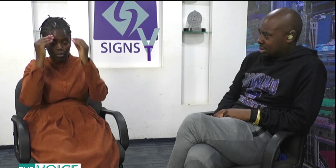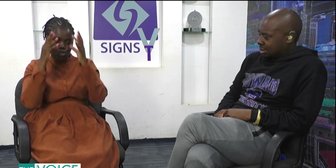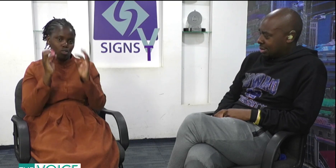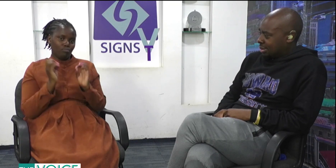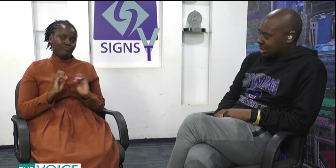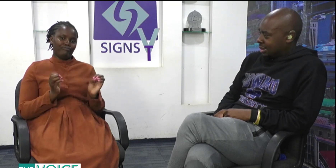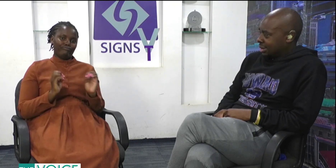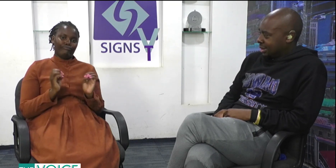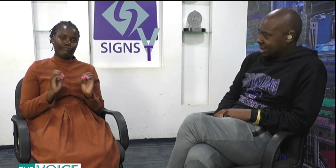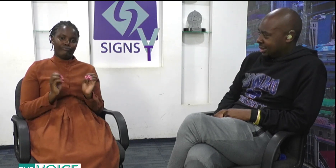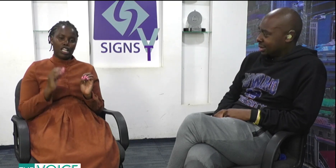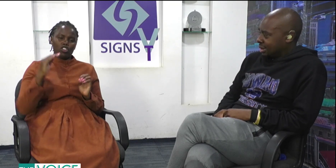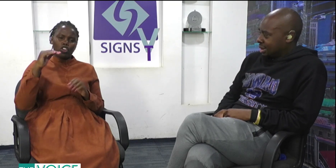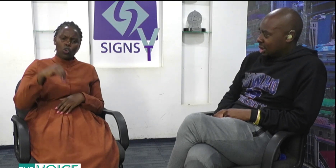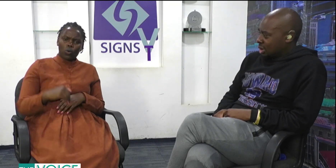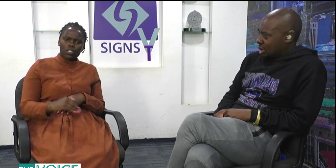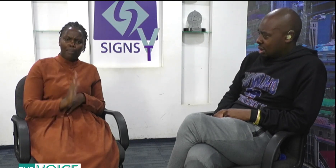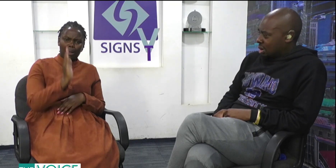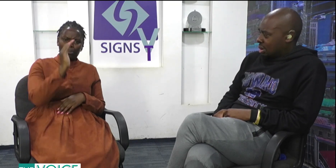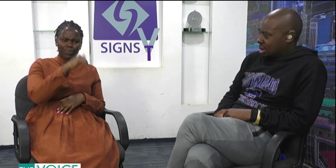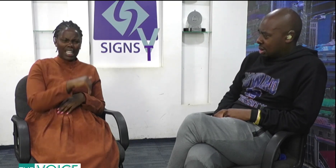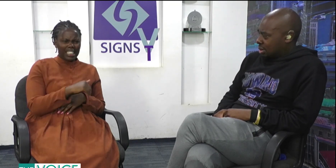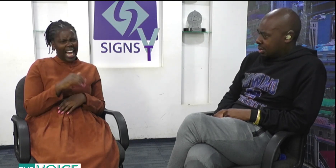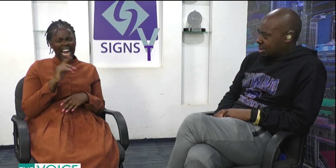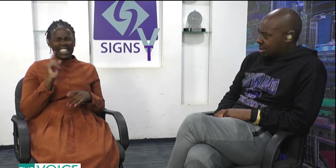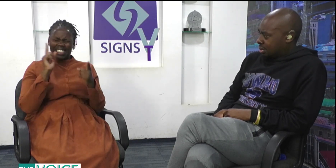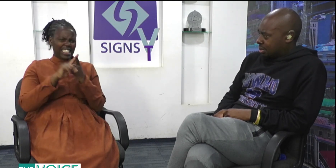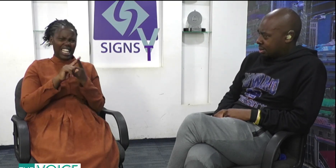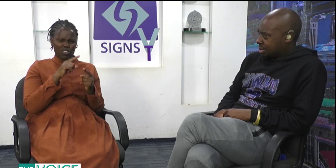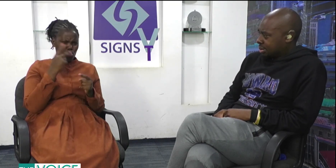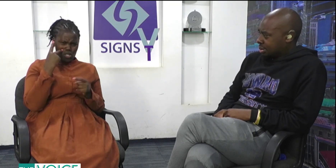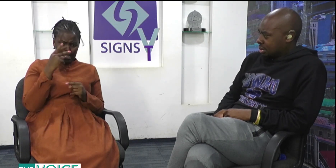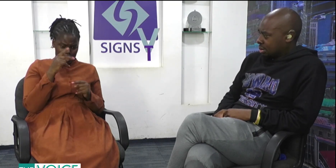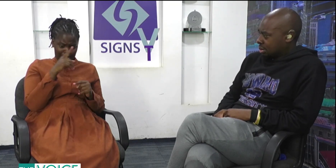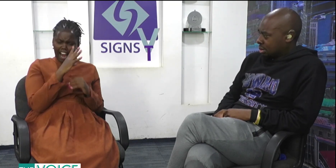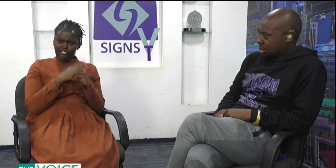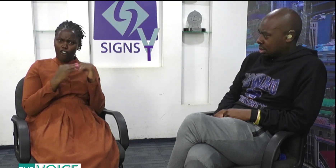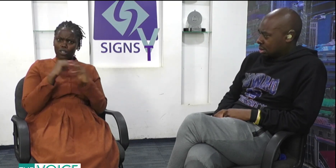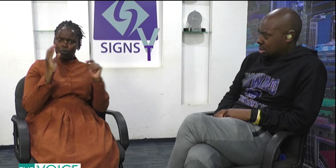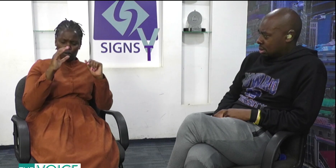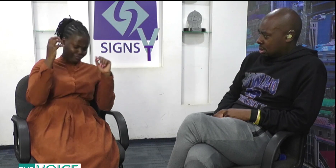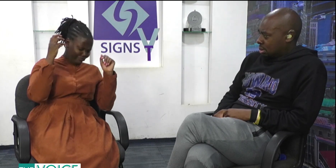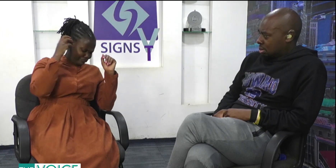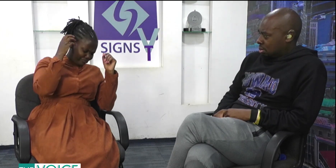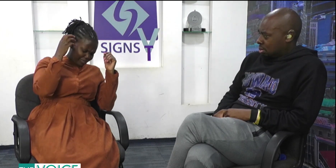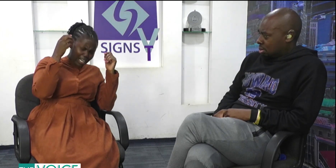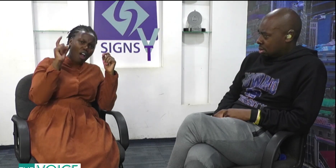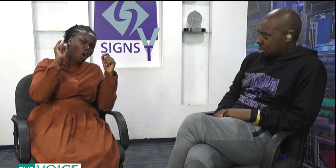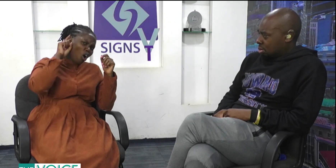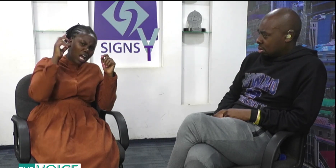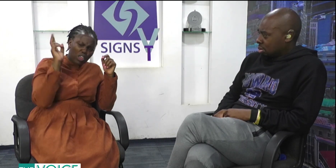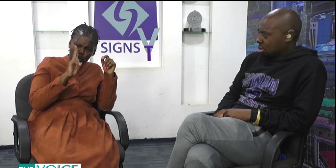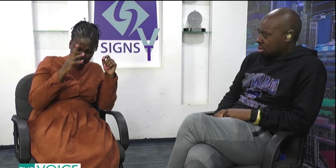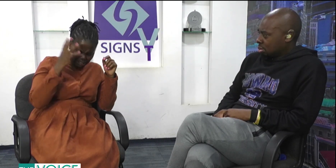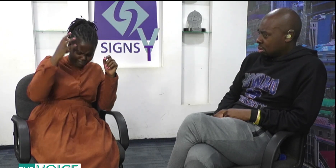you didn't continue with your education. There were ups and downs, and sometimes you were not even